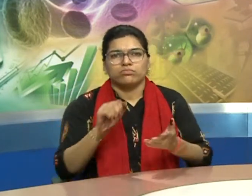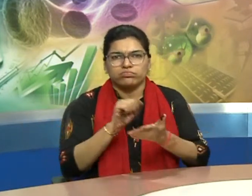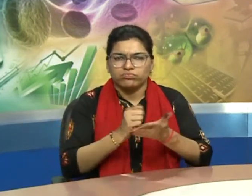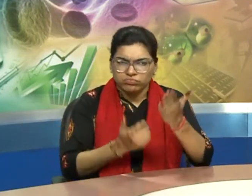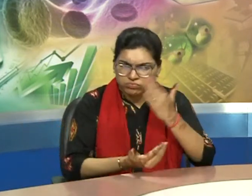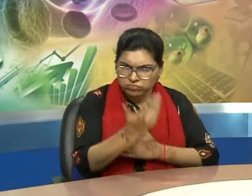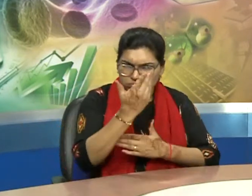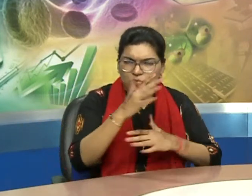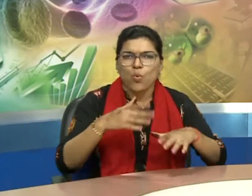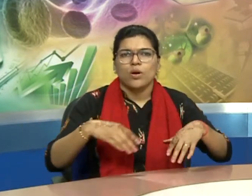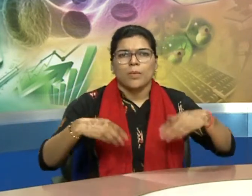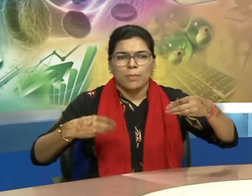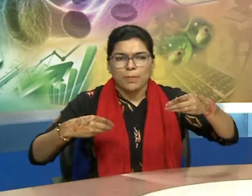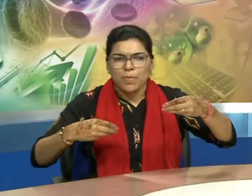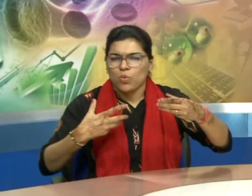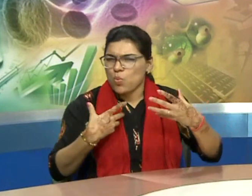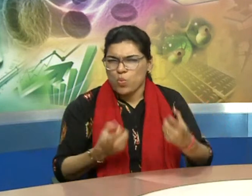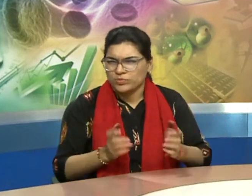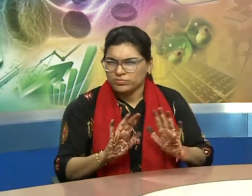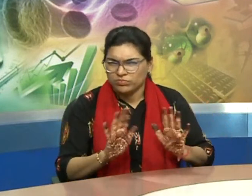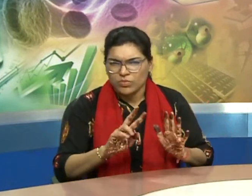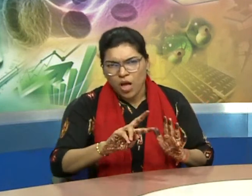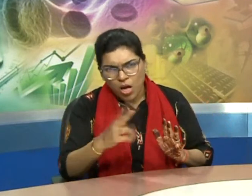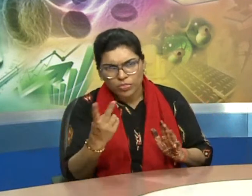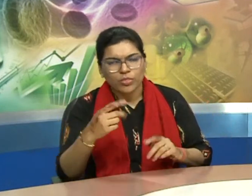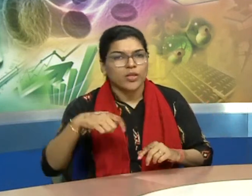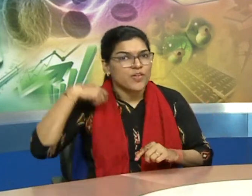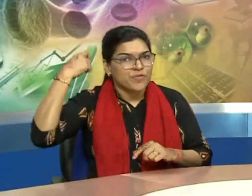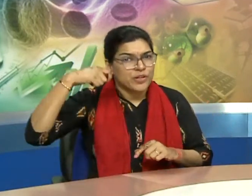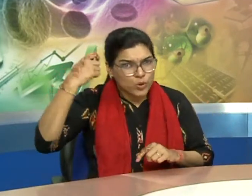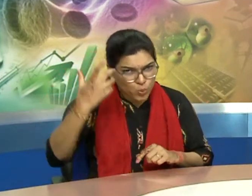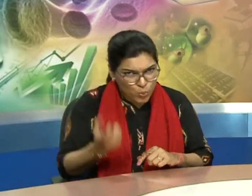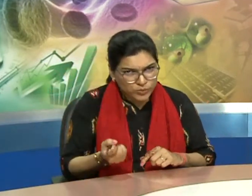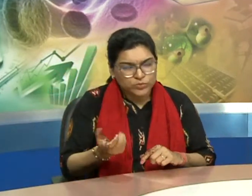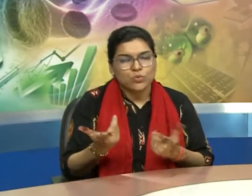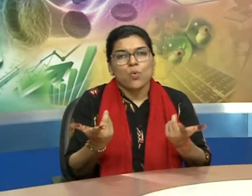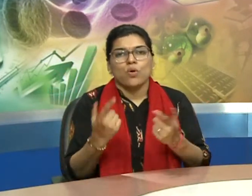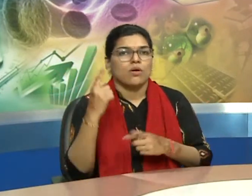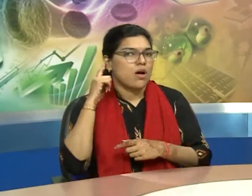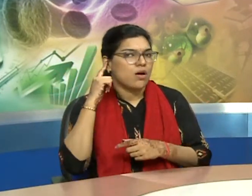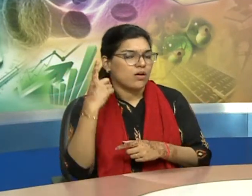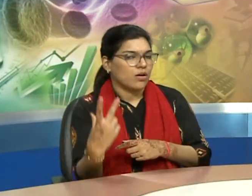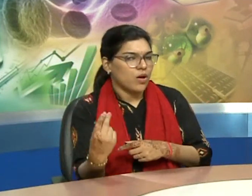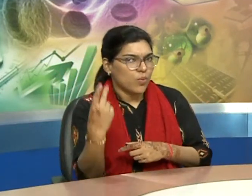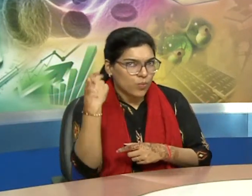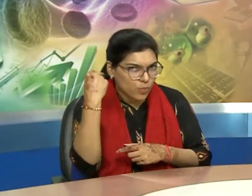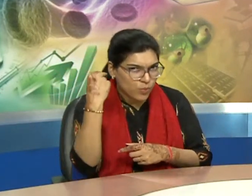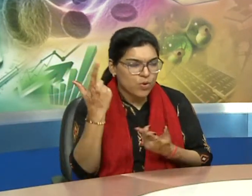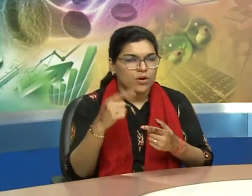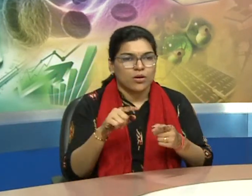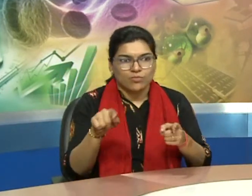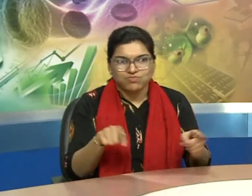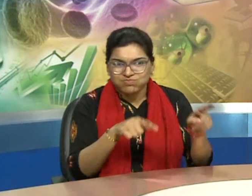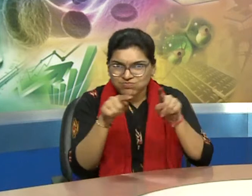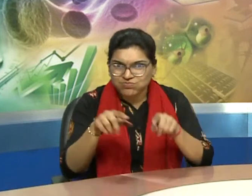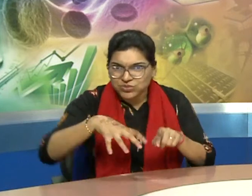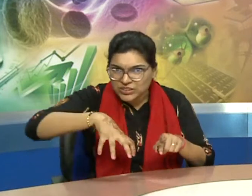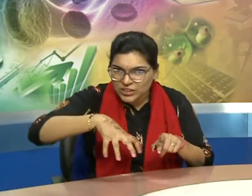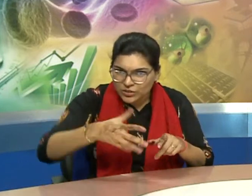multimedia materials and equipments to render them usable, so that whatever things or machines